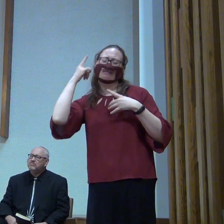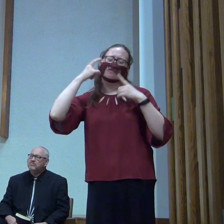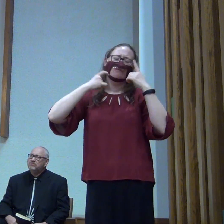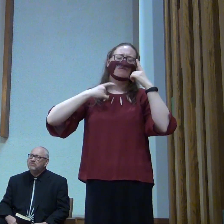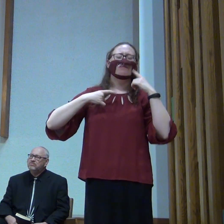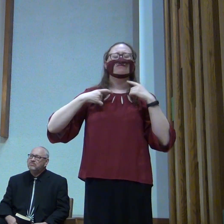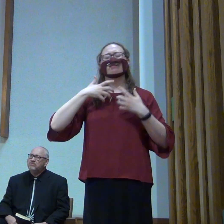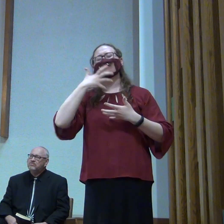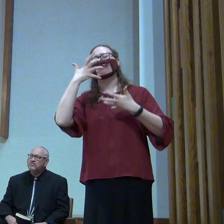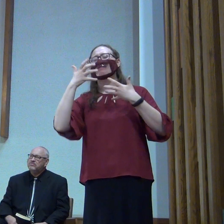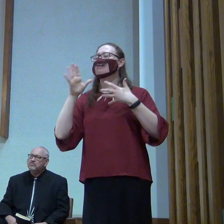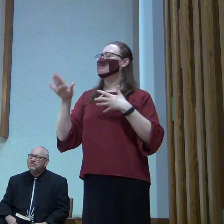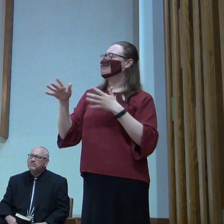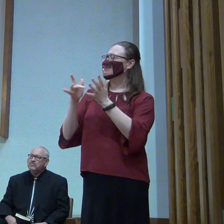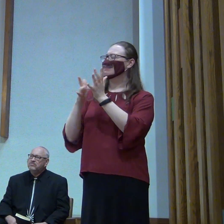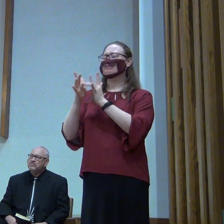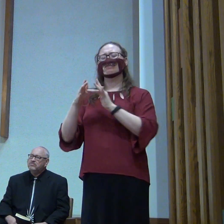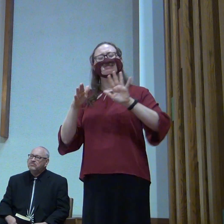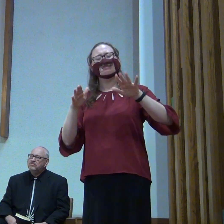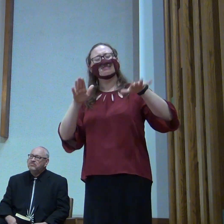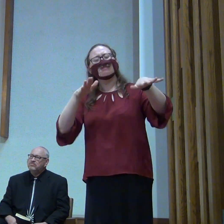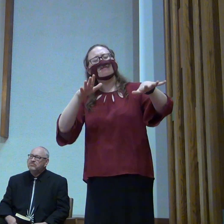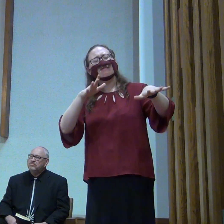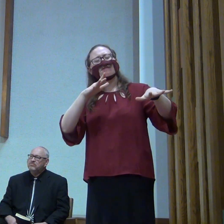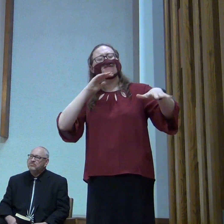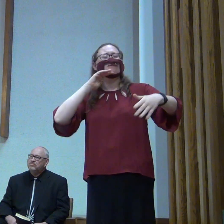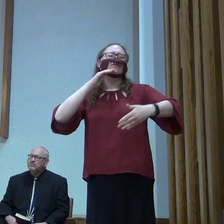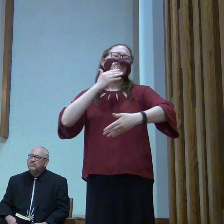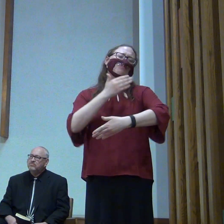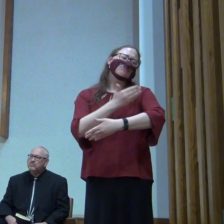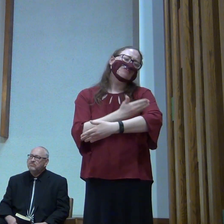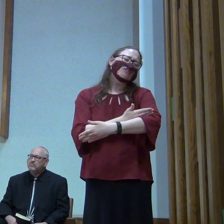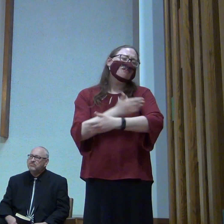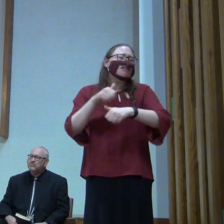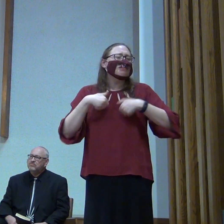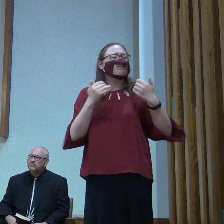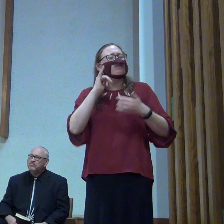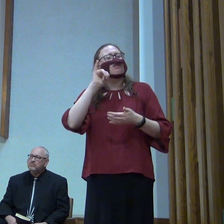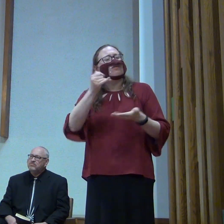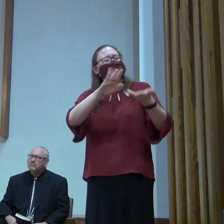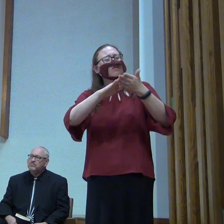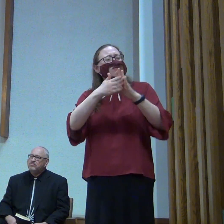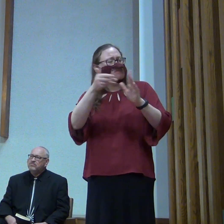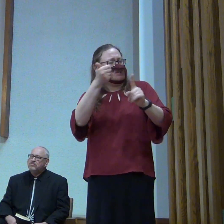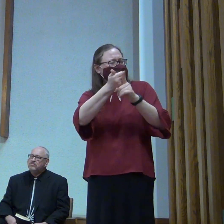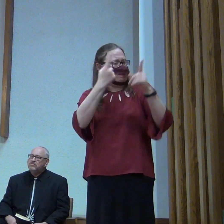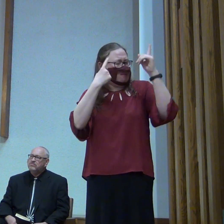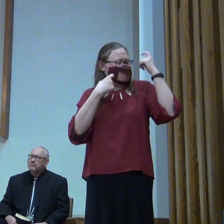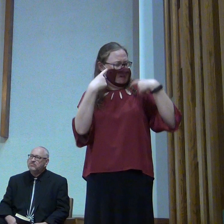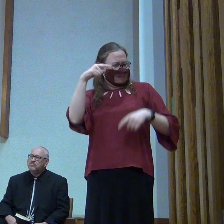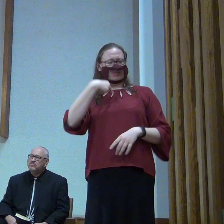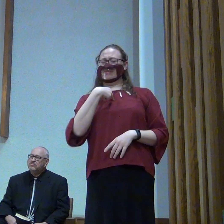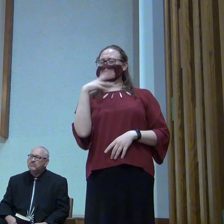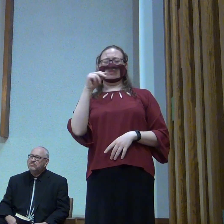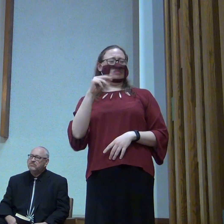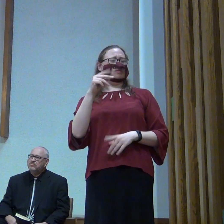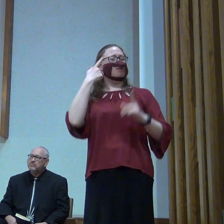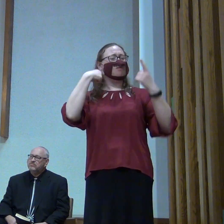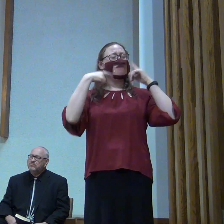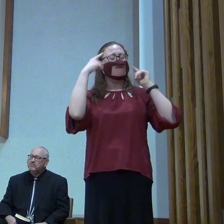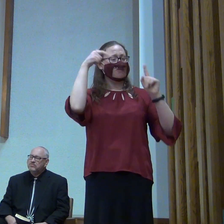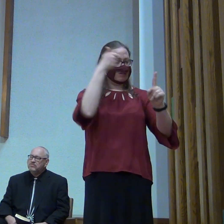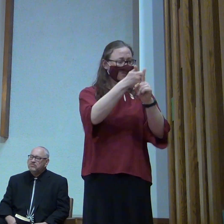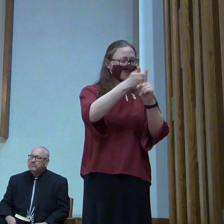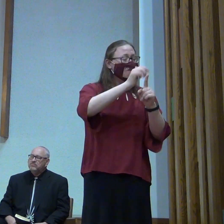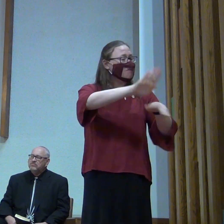Jesus turned and said to them, "Daughters of Jerusalem, do not weep for me. Weep for yourselves and for your children. For the time